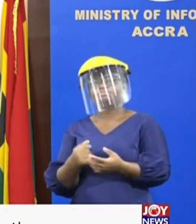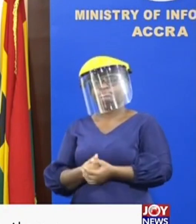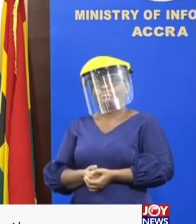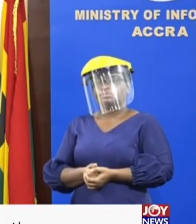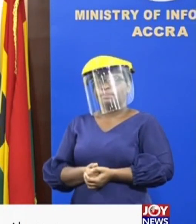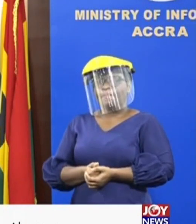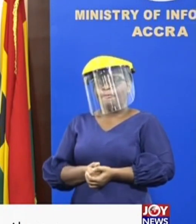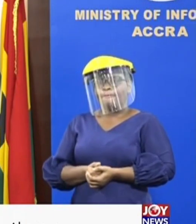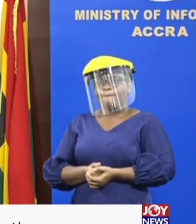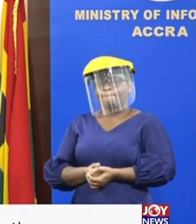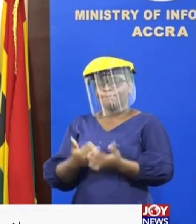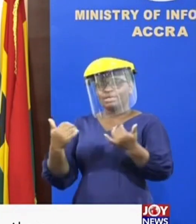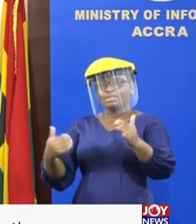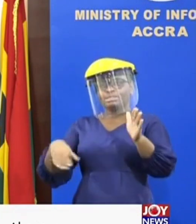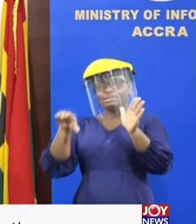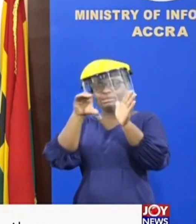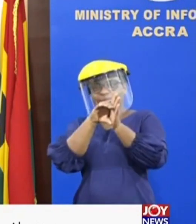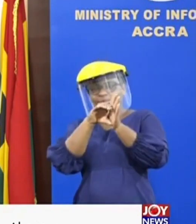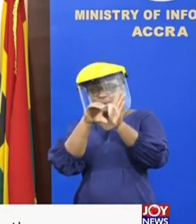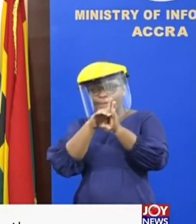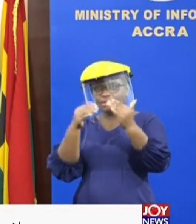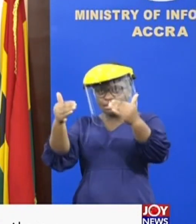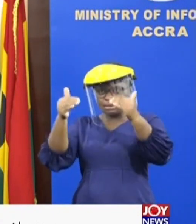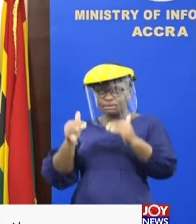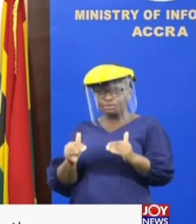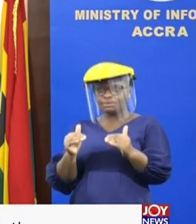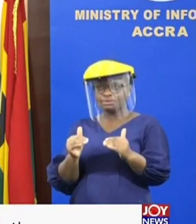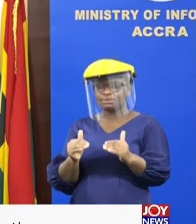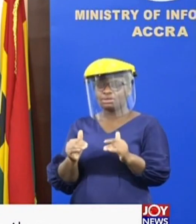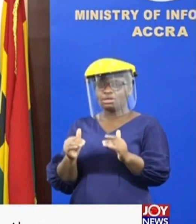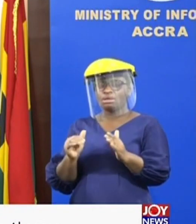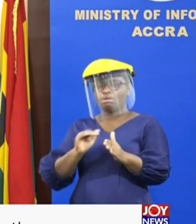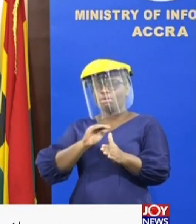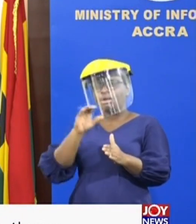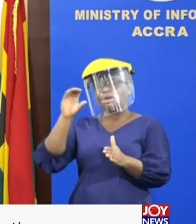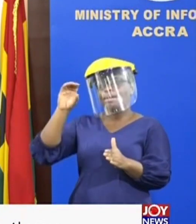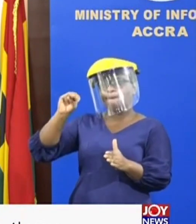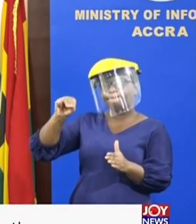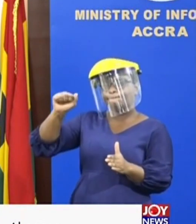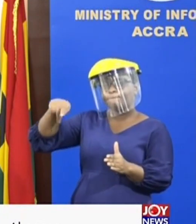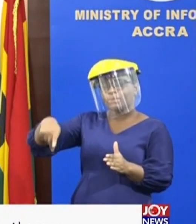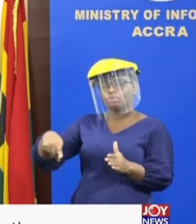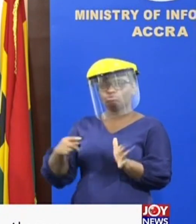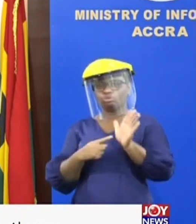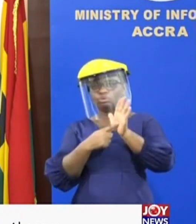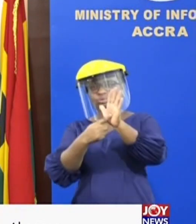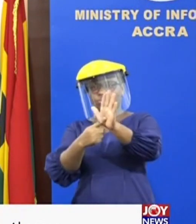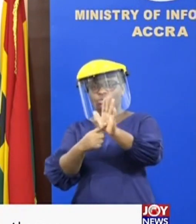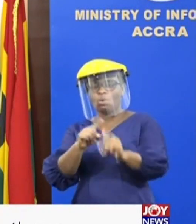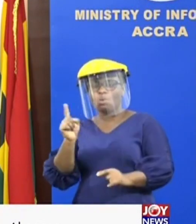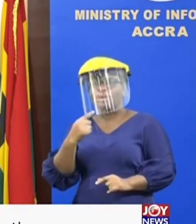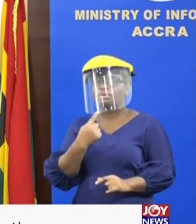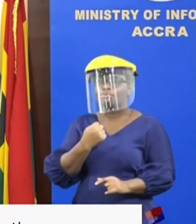And the charts, the next chart, the graph will just show you exactly where they are.